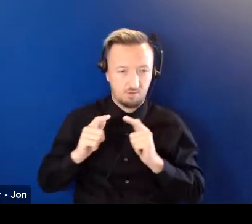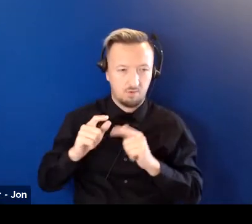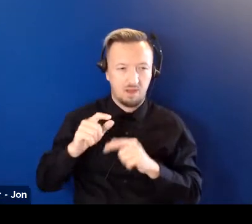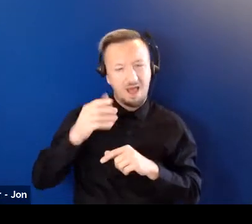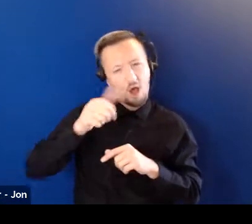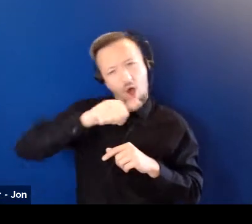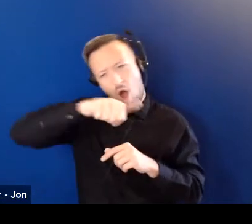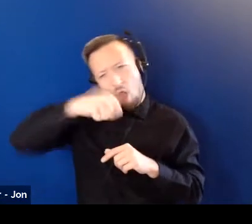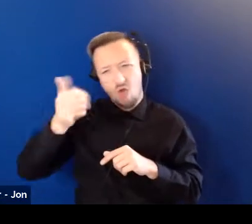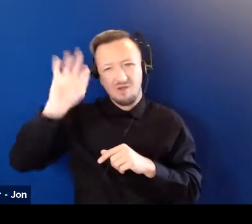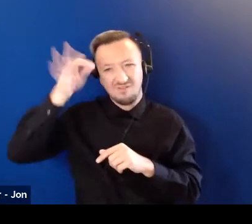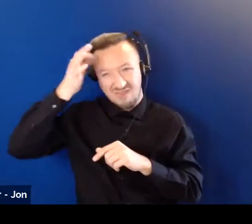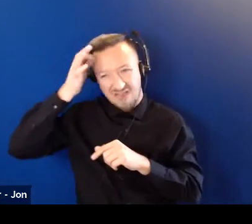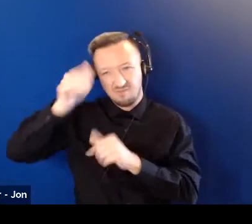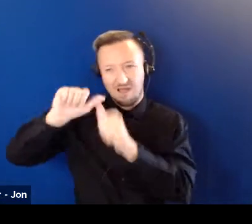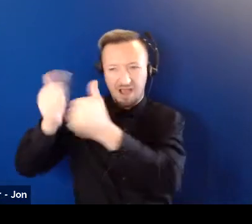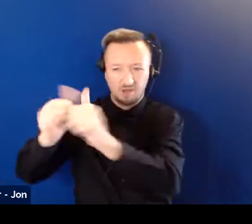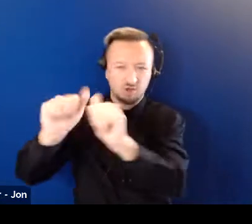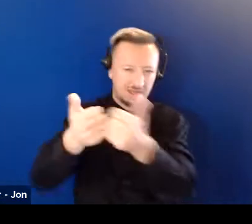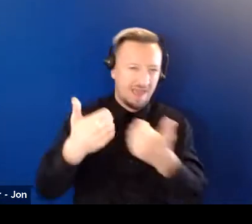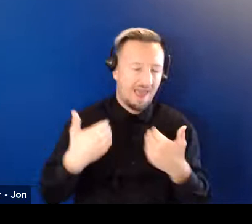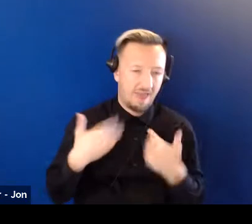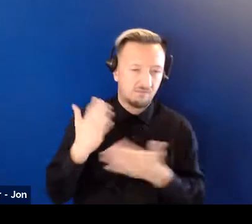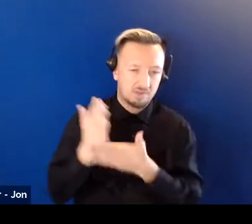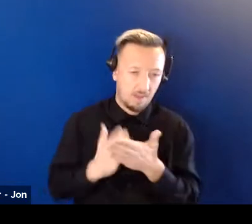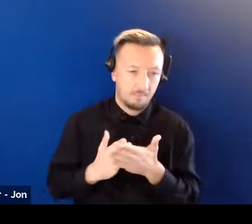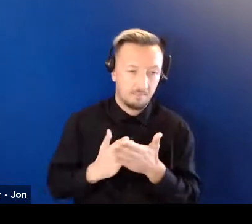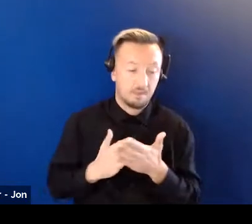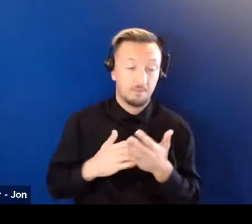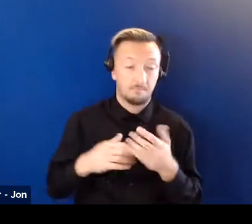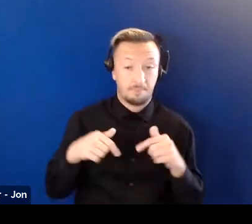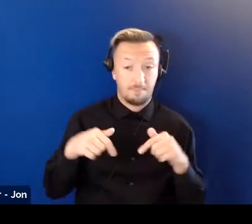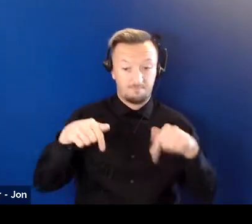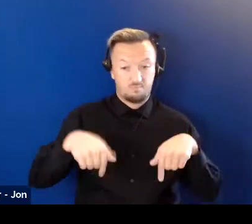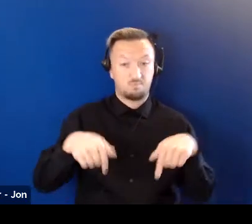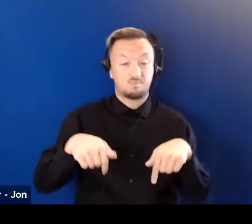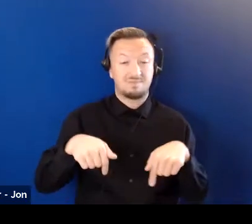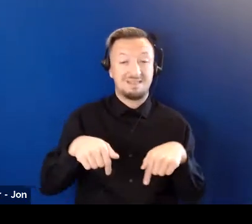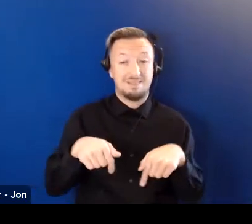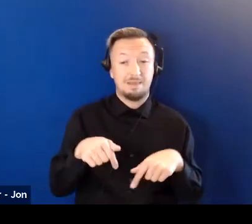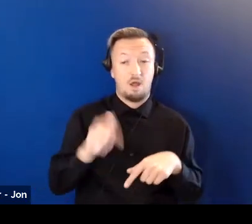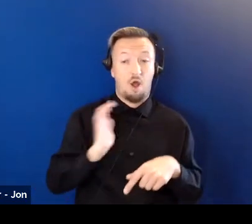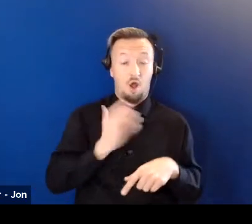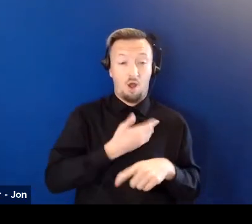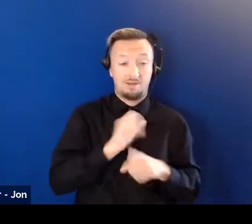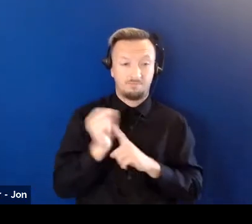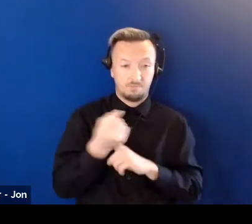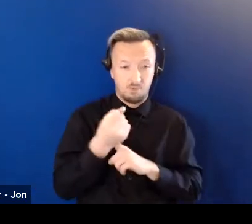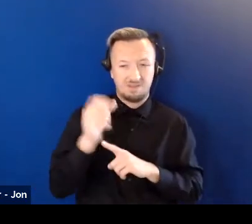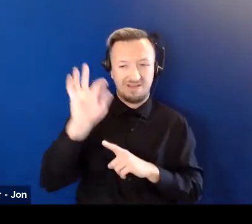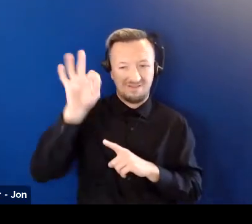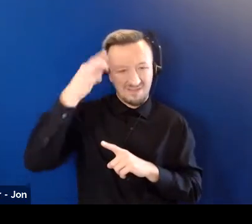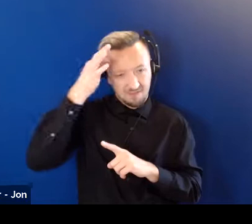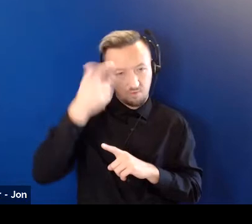federal agencies as well where you can look this up. So in this particular case, you know, we got on the federal